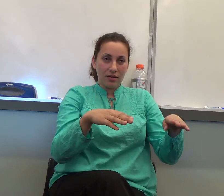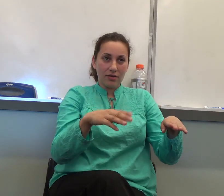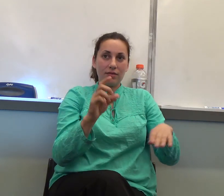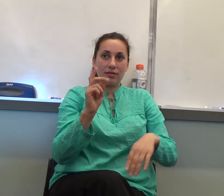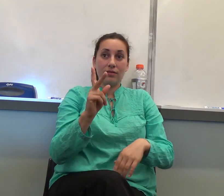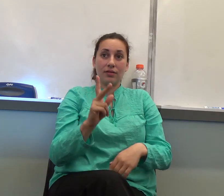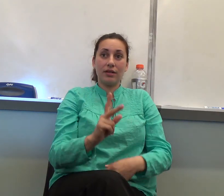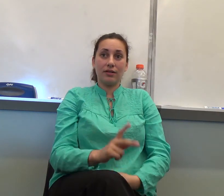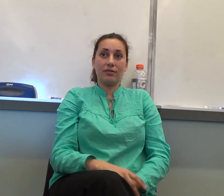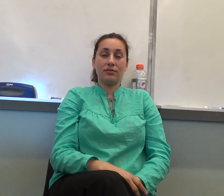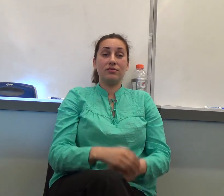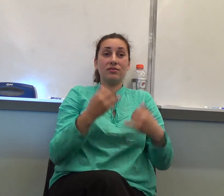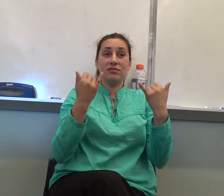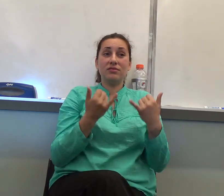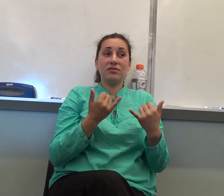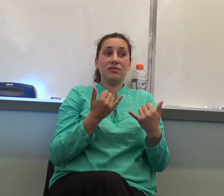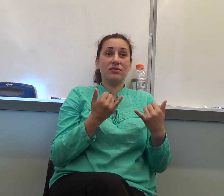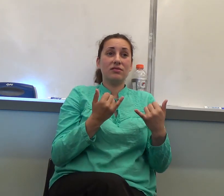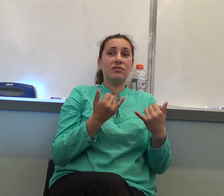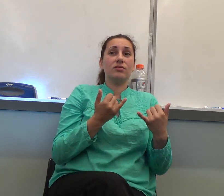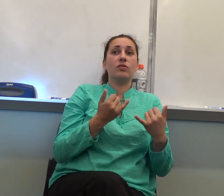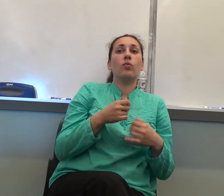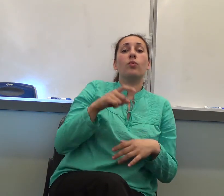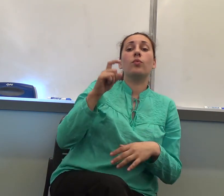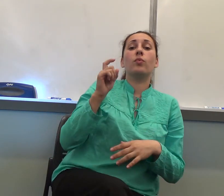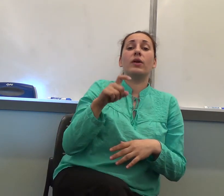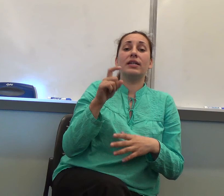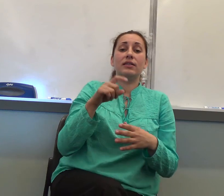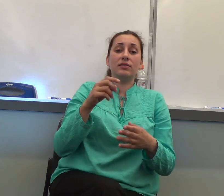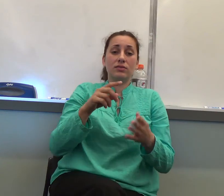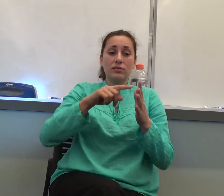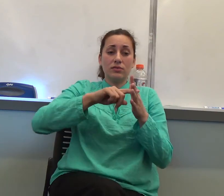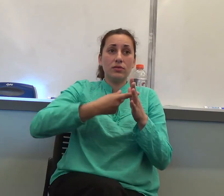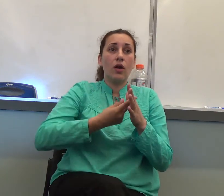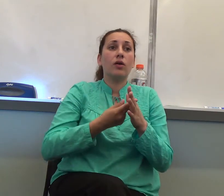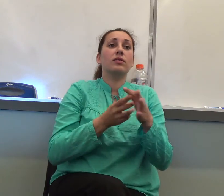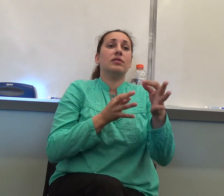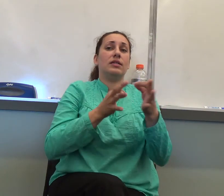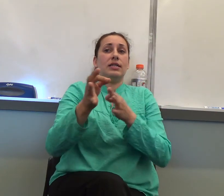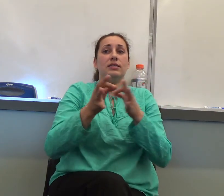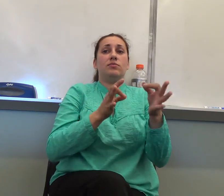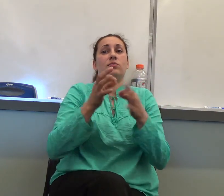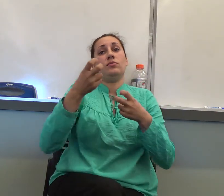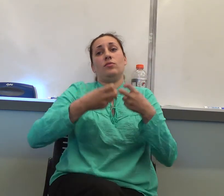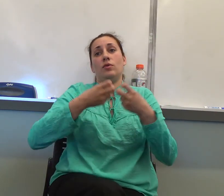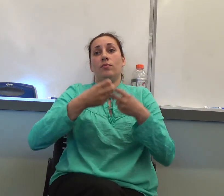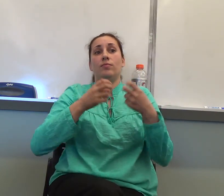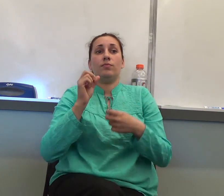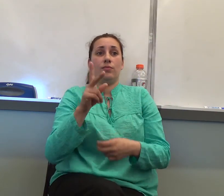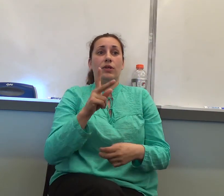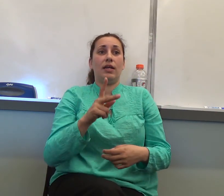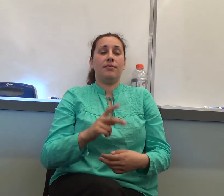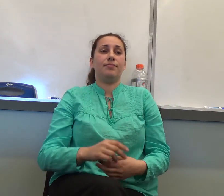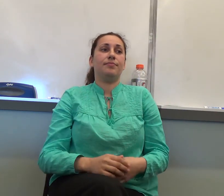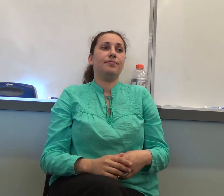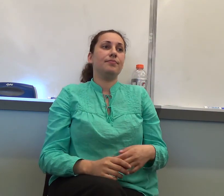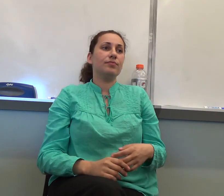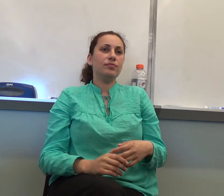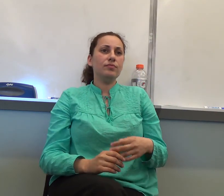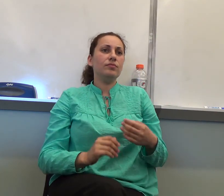Now we have to stop leading you around the potholes and jump right into a pothole, okay? So you'll see what the problem is with the